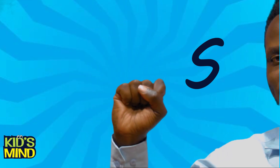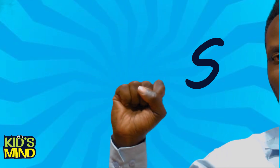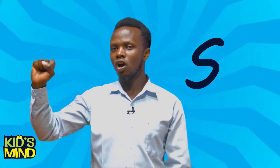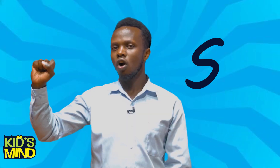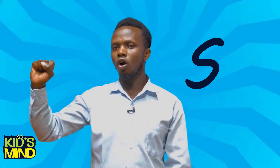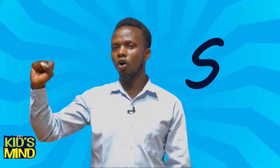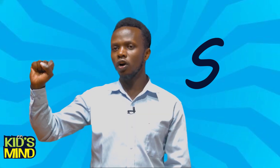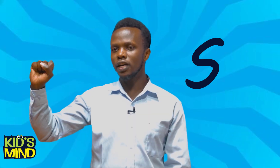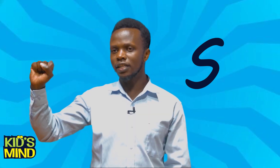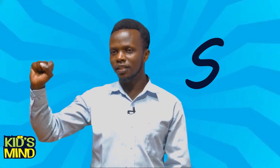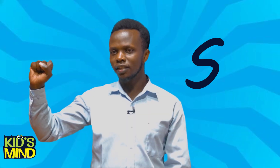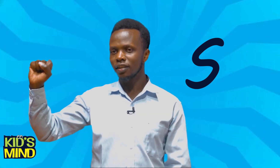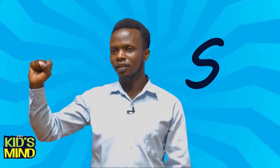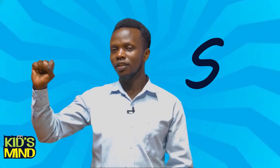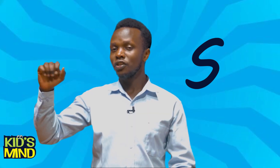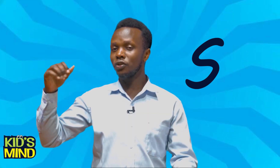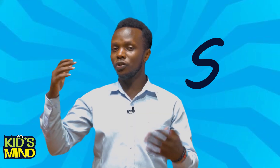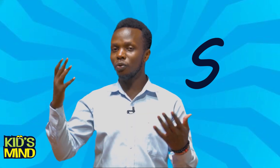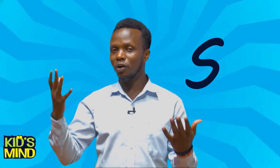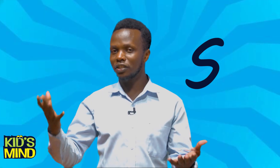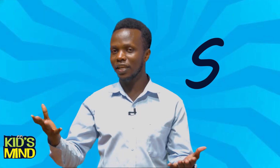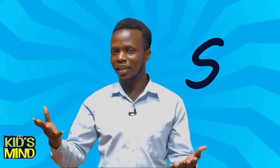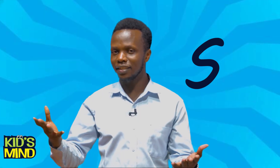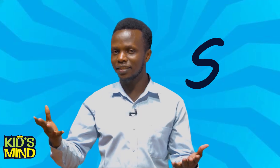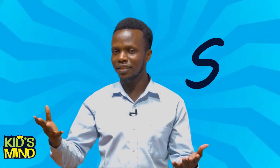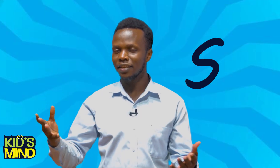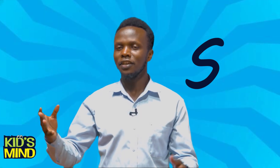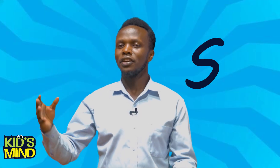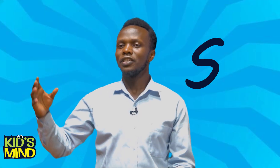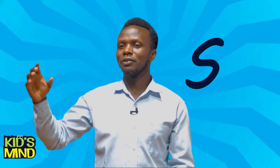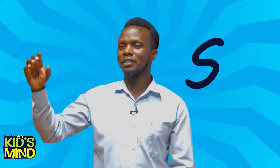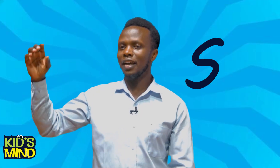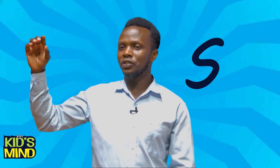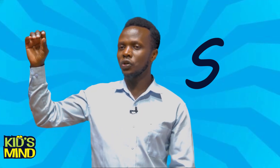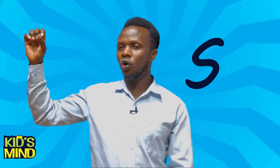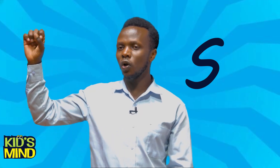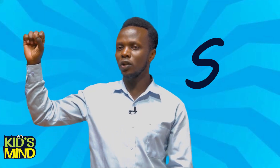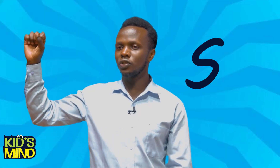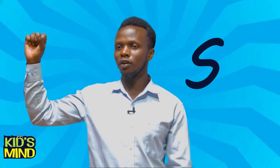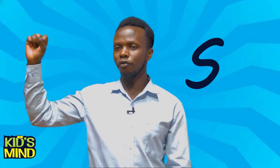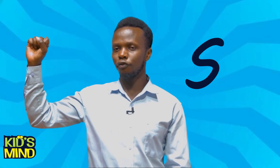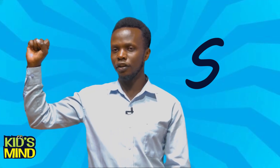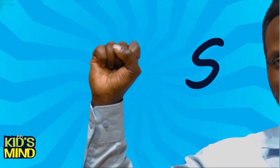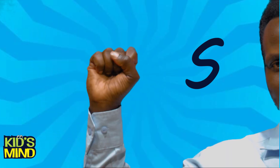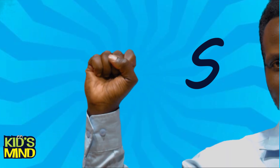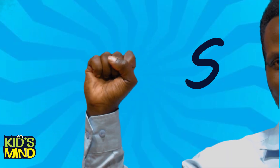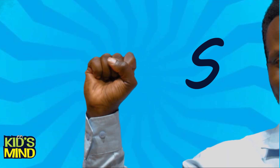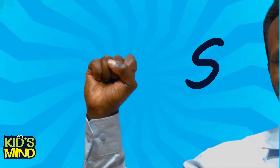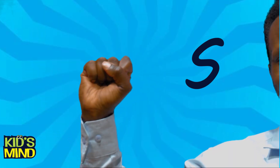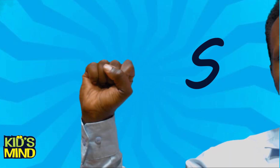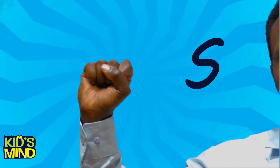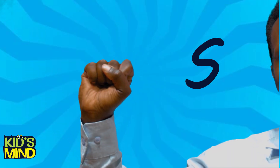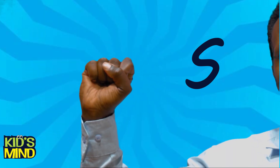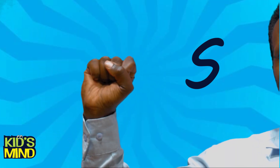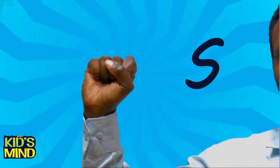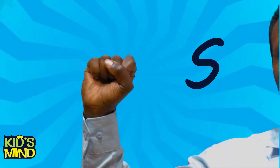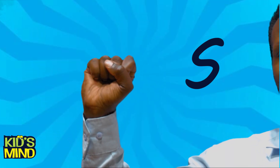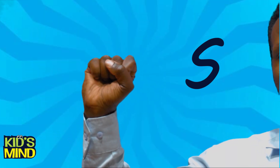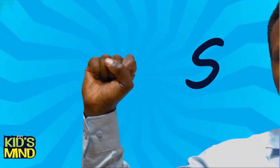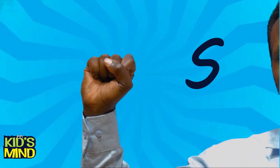S. Or you do what, kids? You just hold your fist like this. This